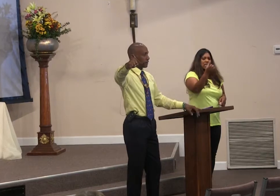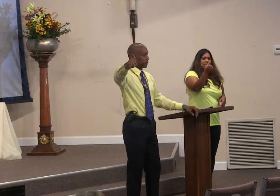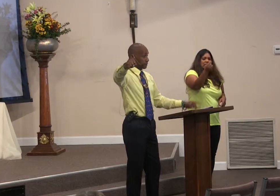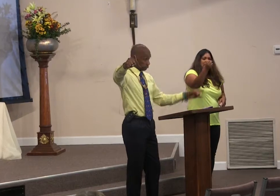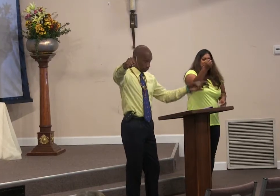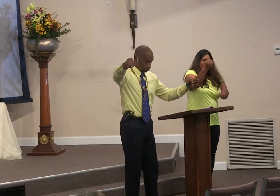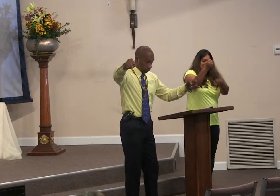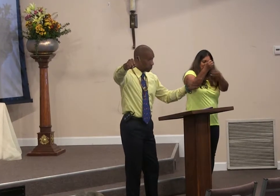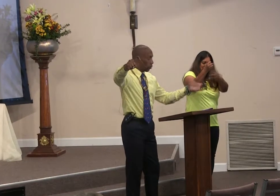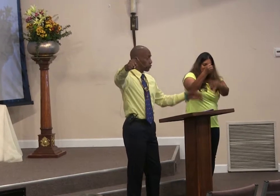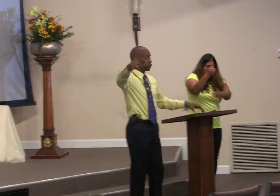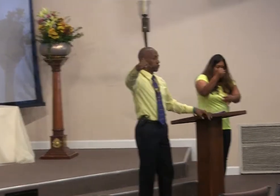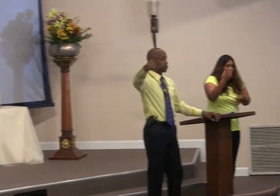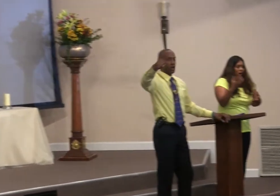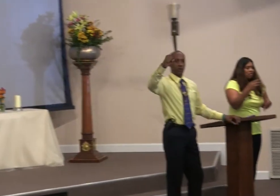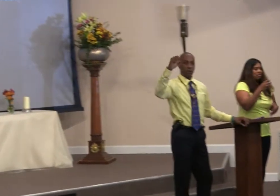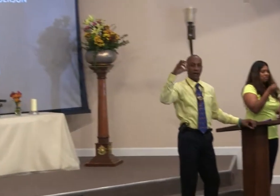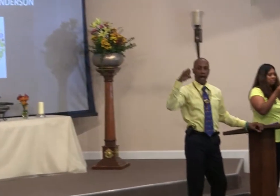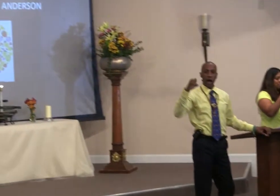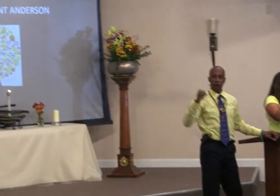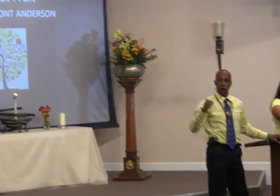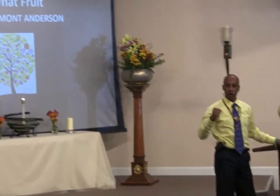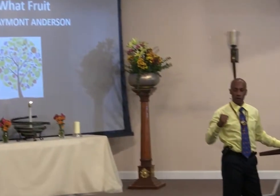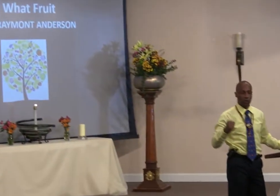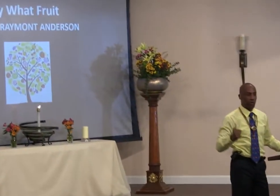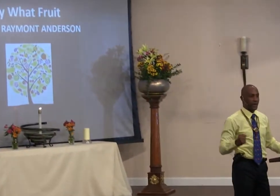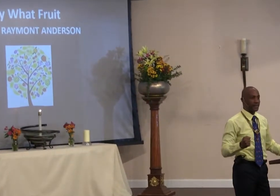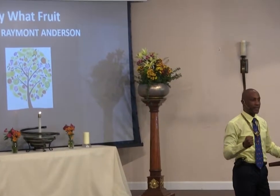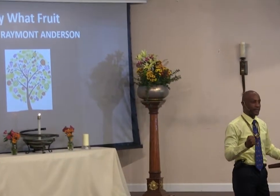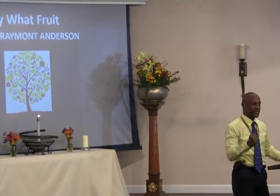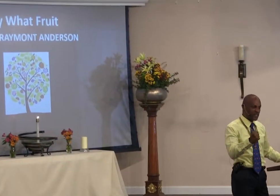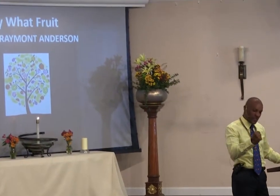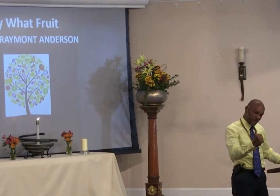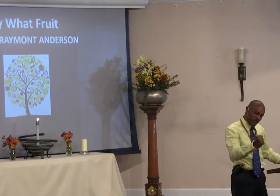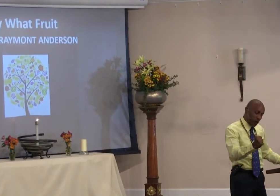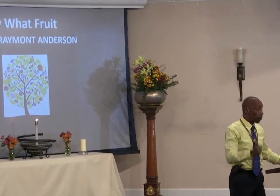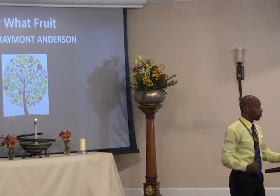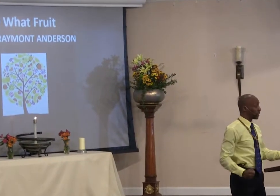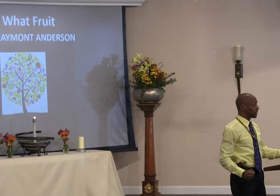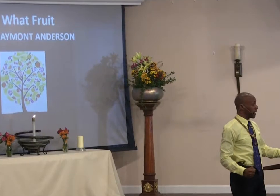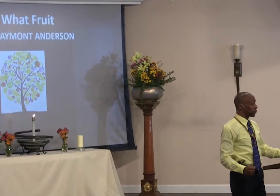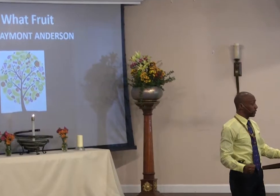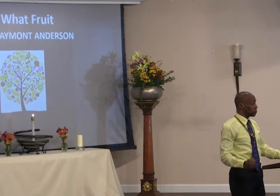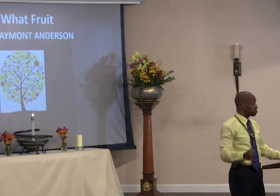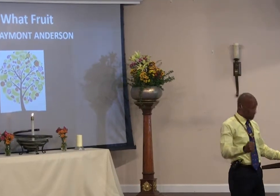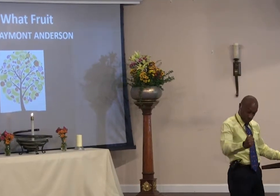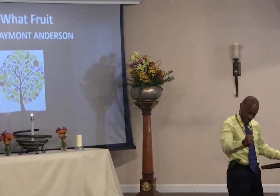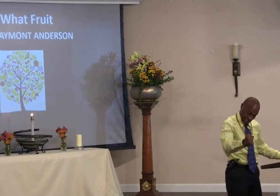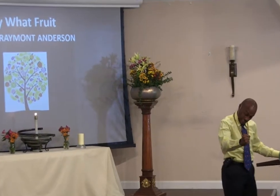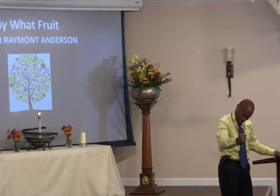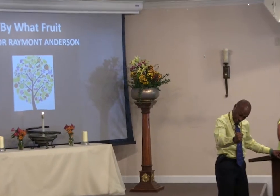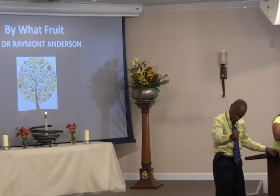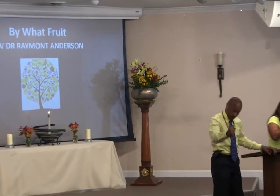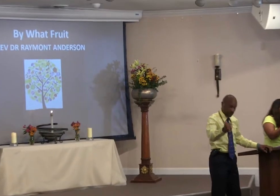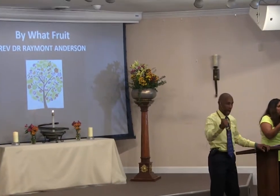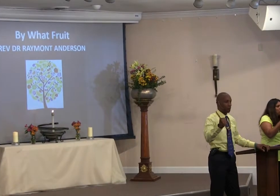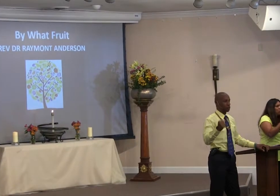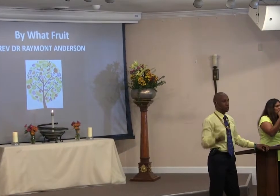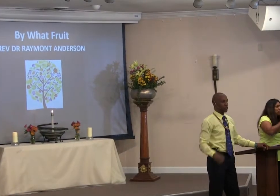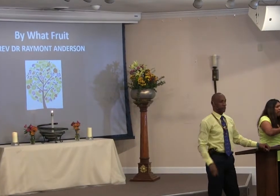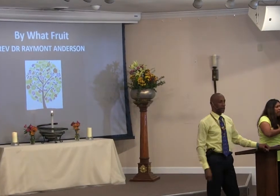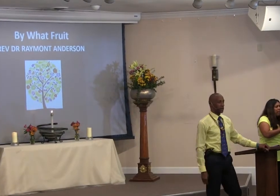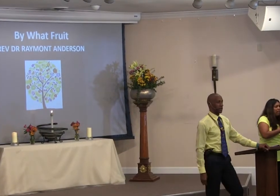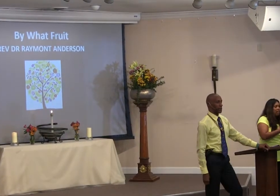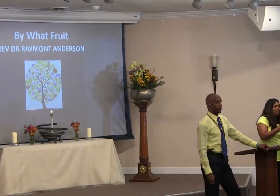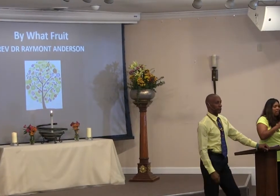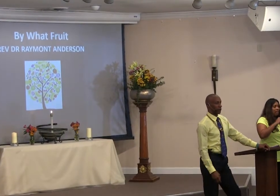comes out of it? Orange juice. No matter how hard you squeeze it, or what day of the week you squeeze it, apple